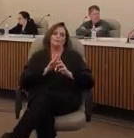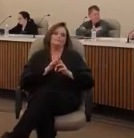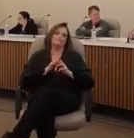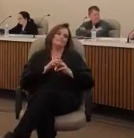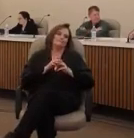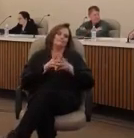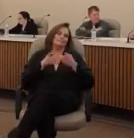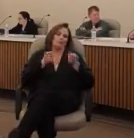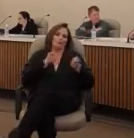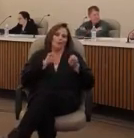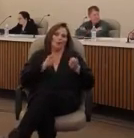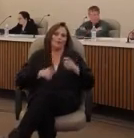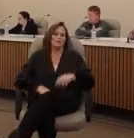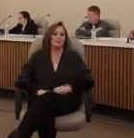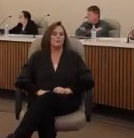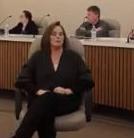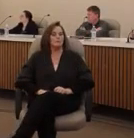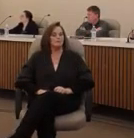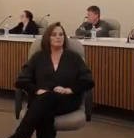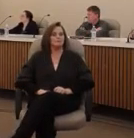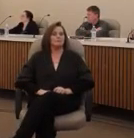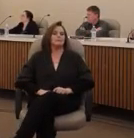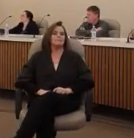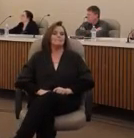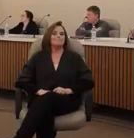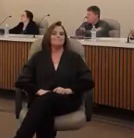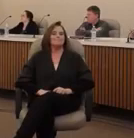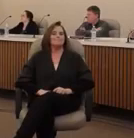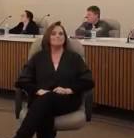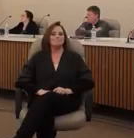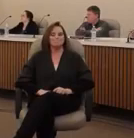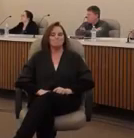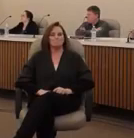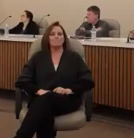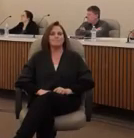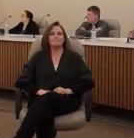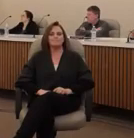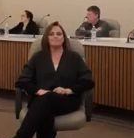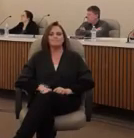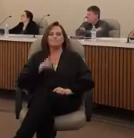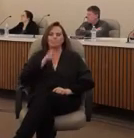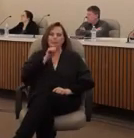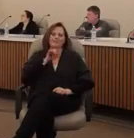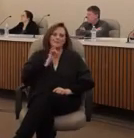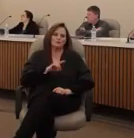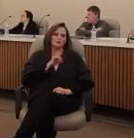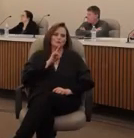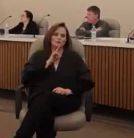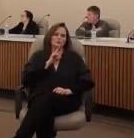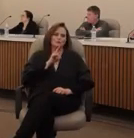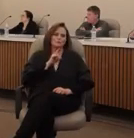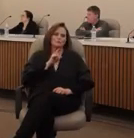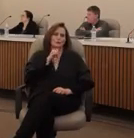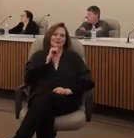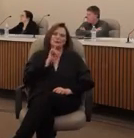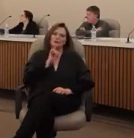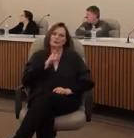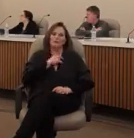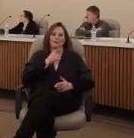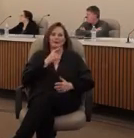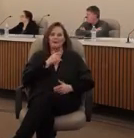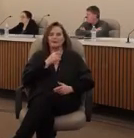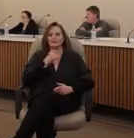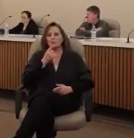You probably wouldn't know when the last time they sold gas there was. I do think it was, I don't know exactly, but I do think it was just a few months ago.